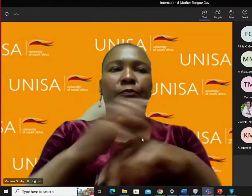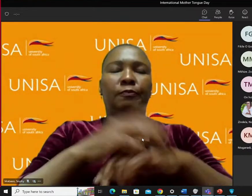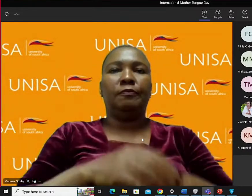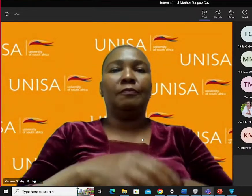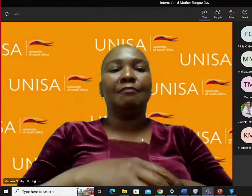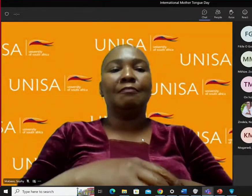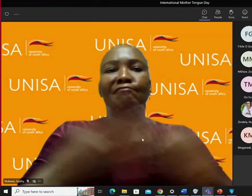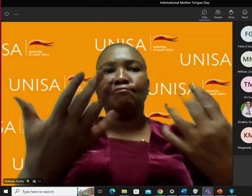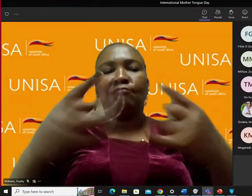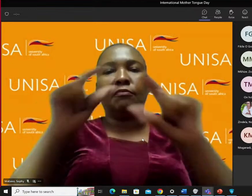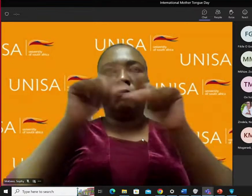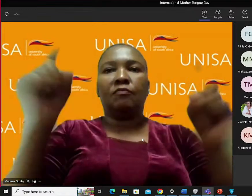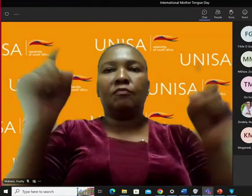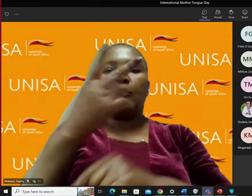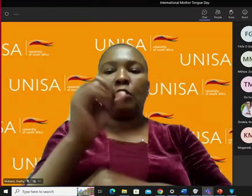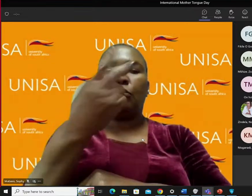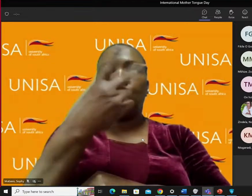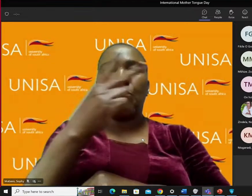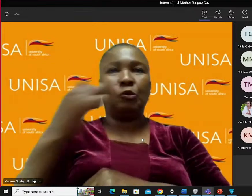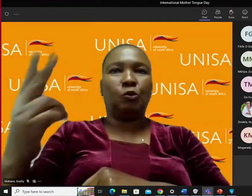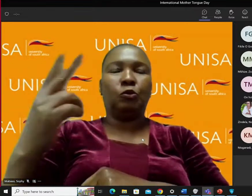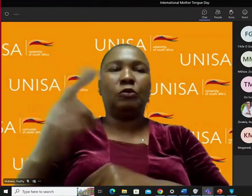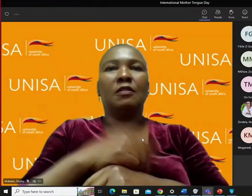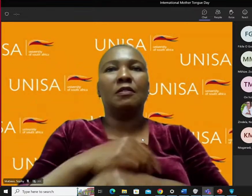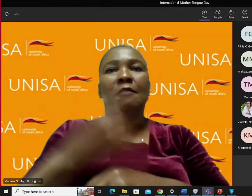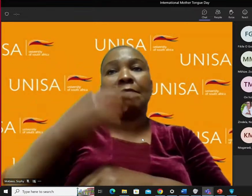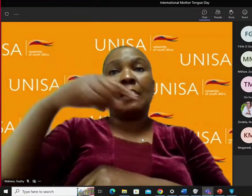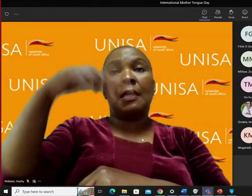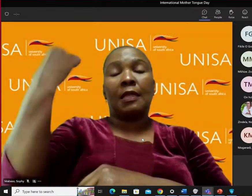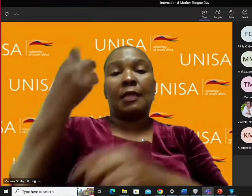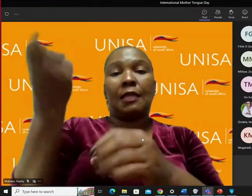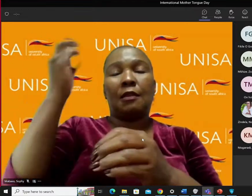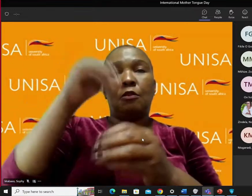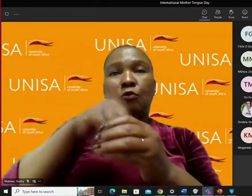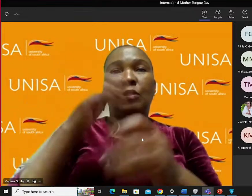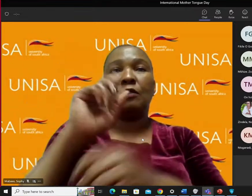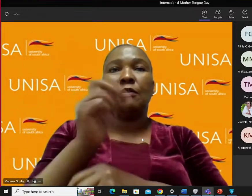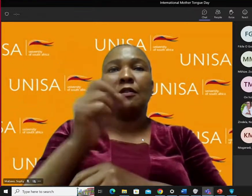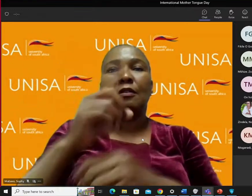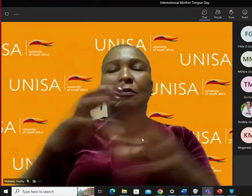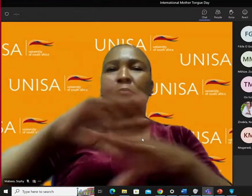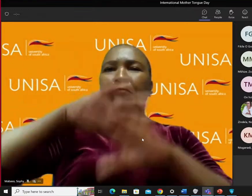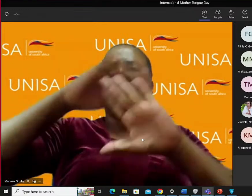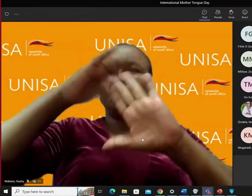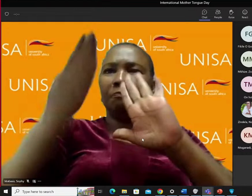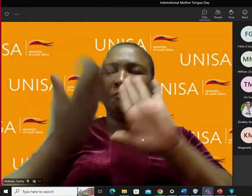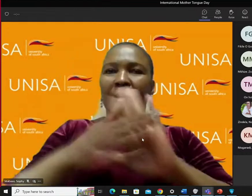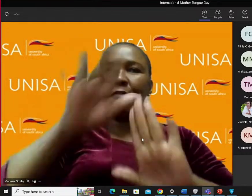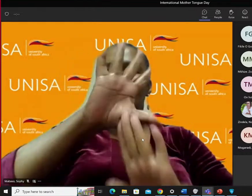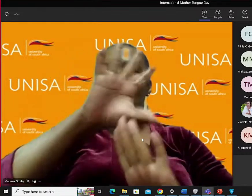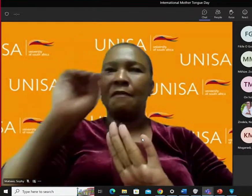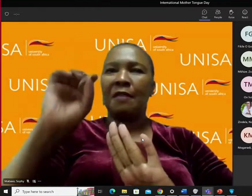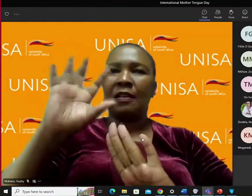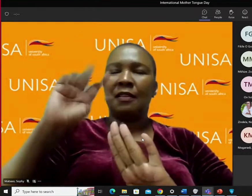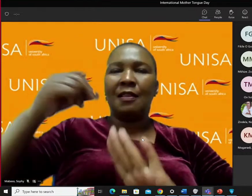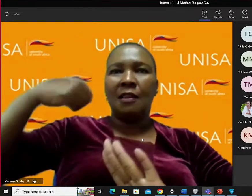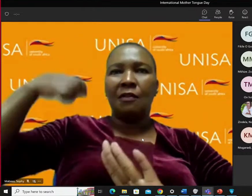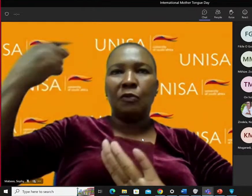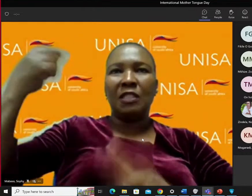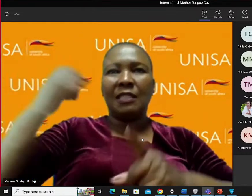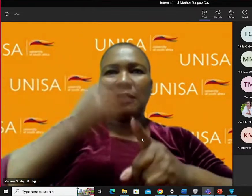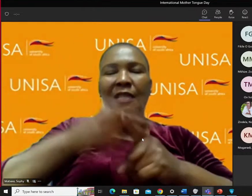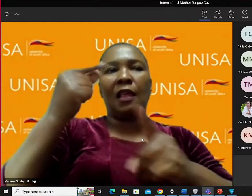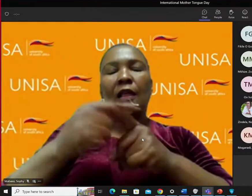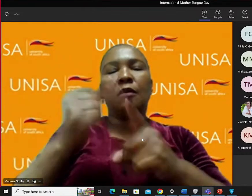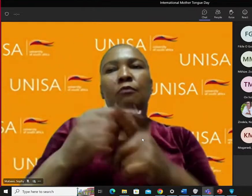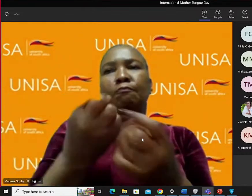for 2022 firstly included that we completed 500 linguistic terms, and quite a few people